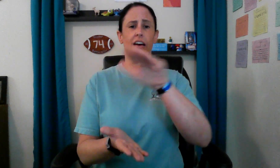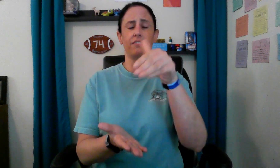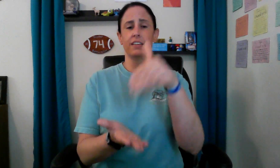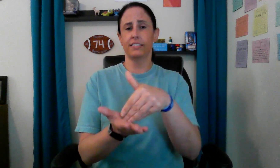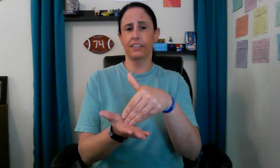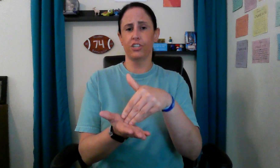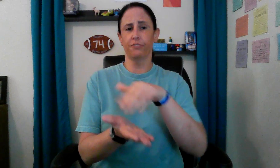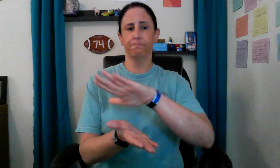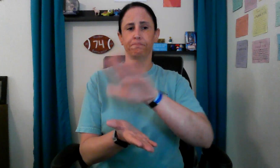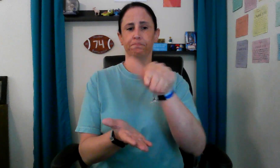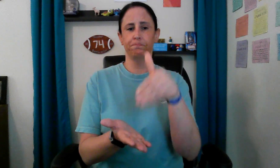have center.